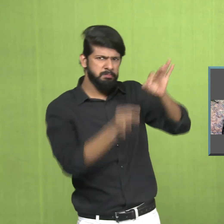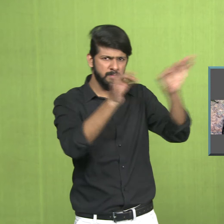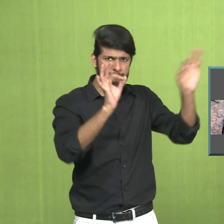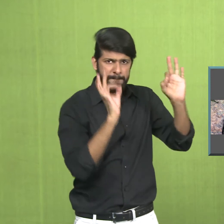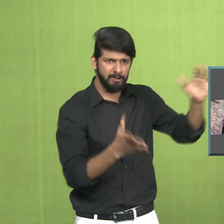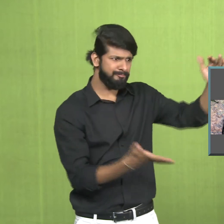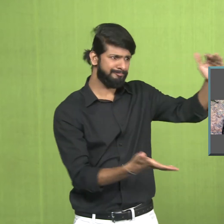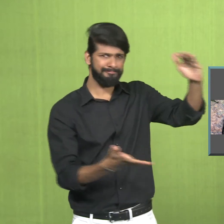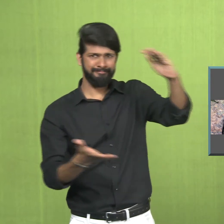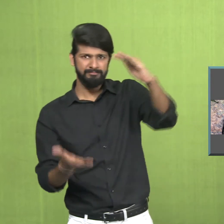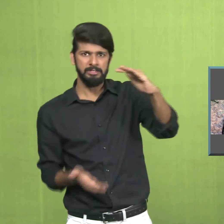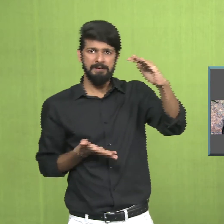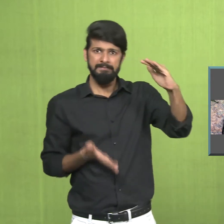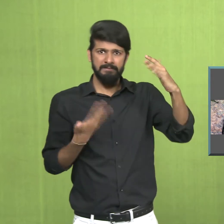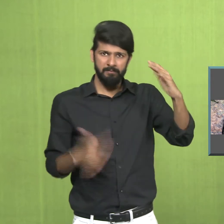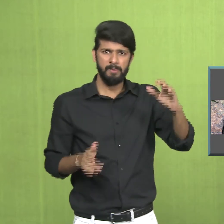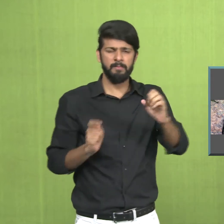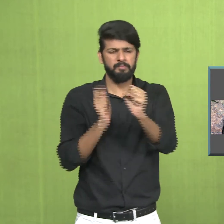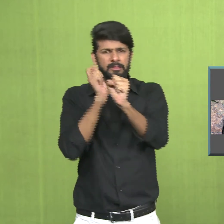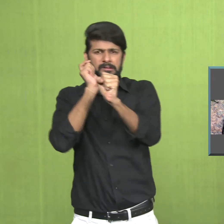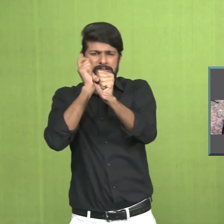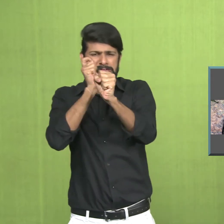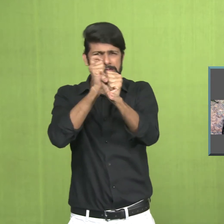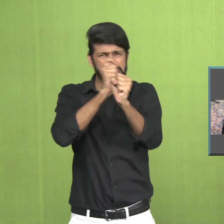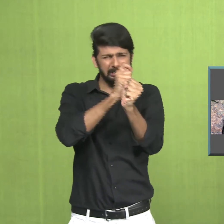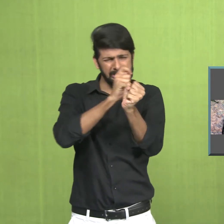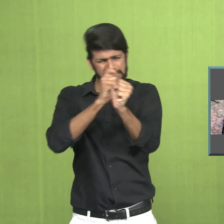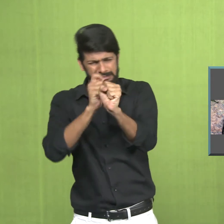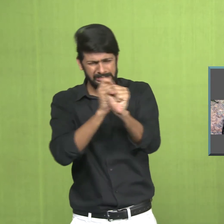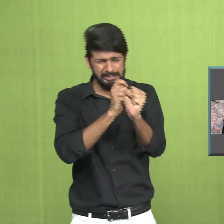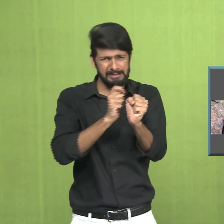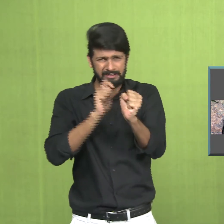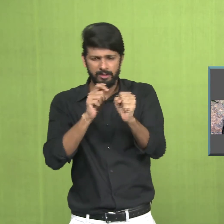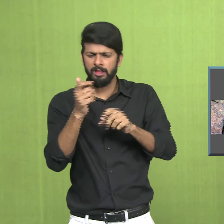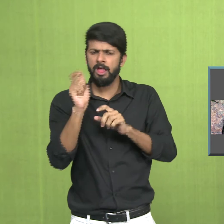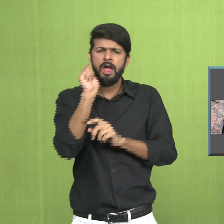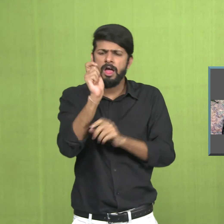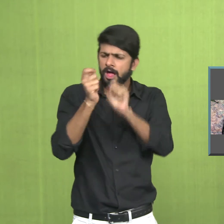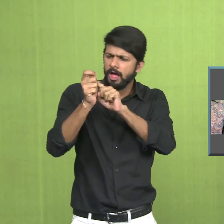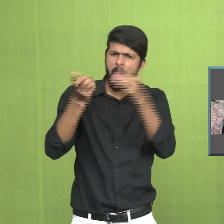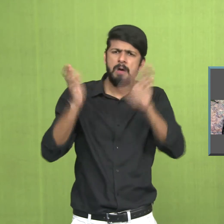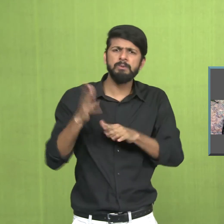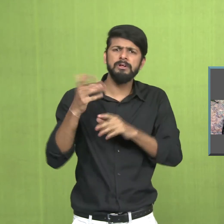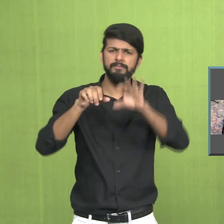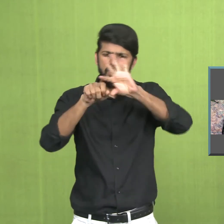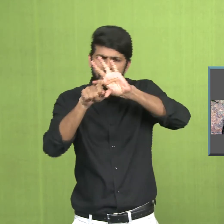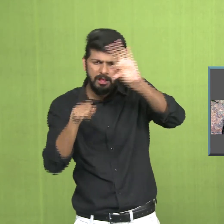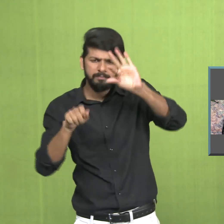kind of stone called statite is easy to manipulate in terms of